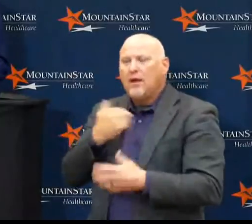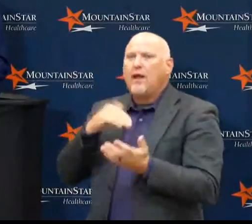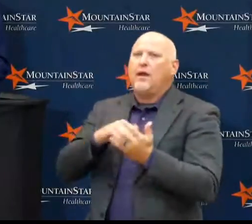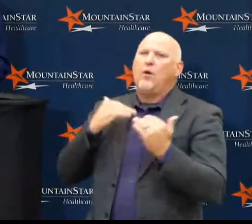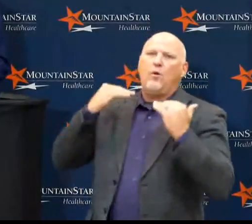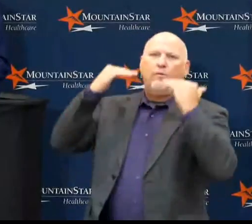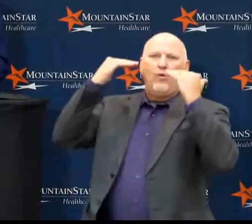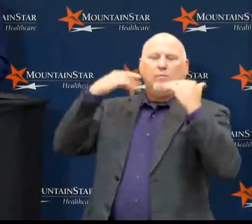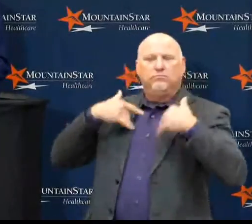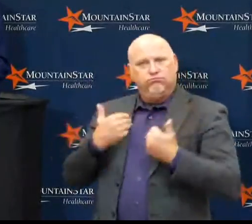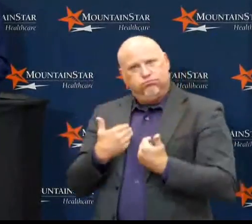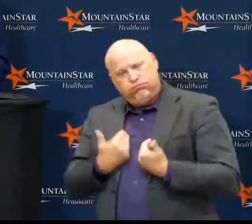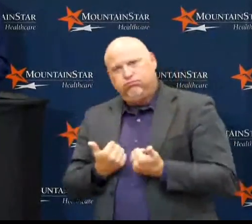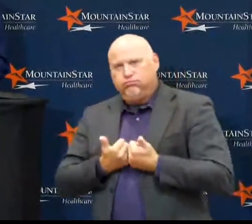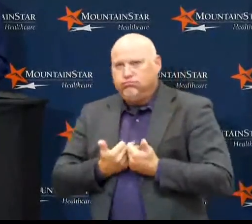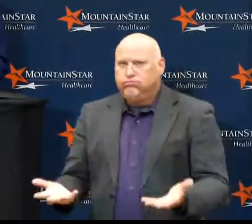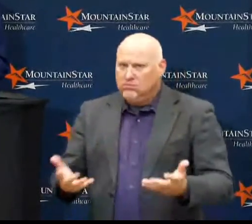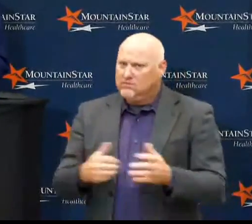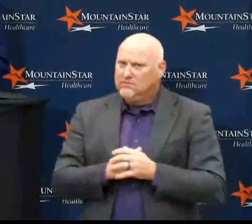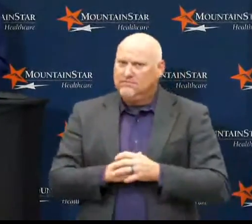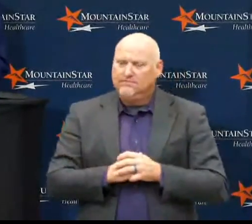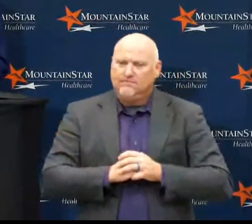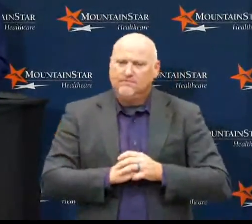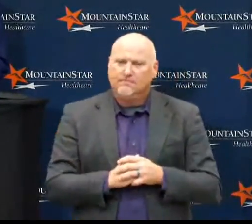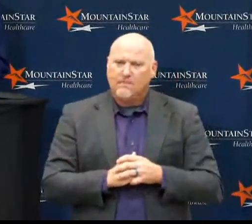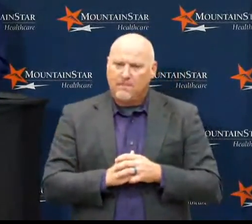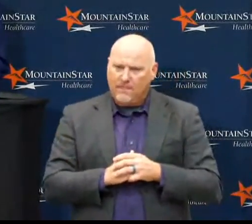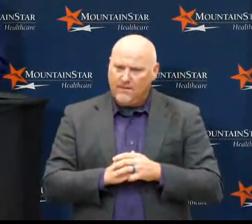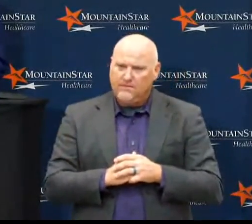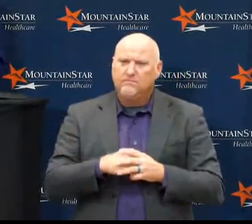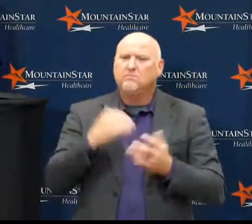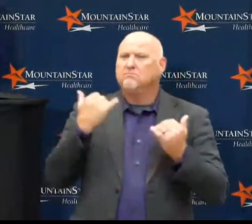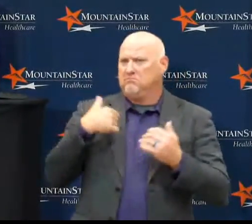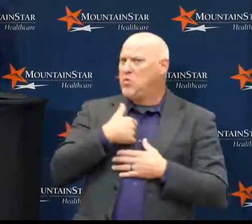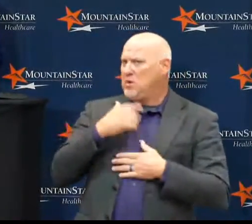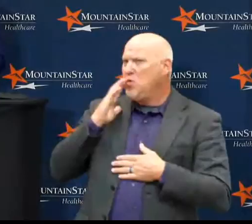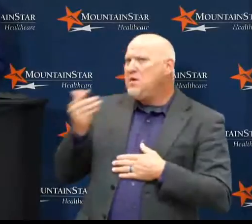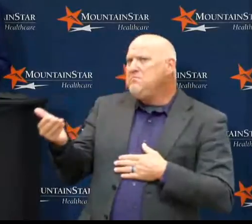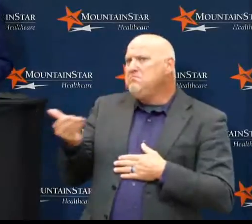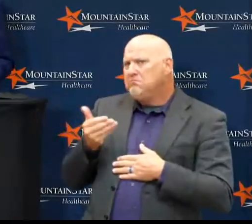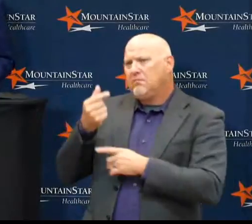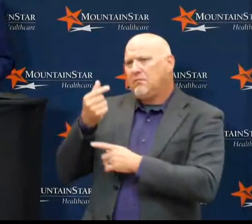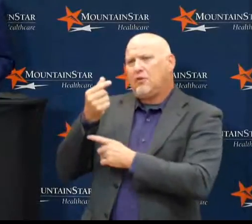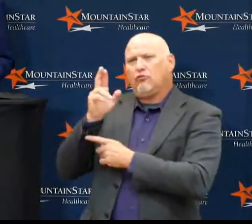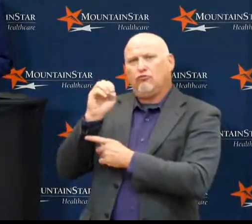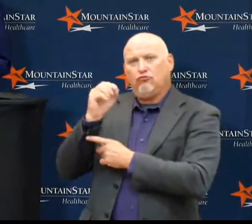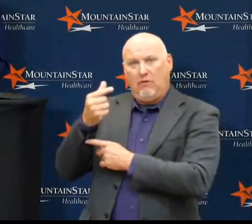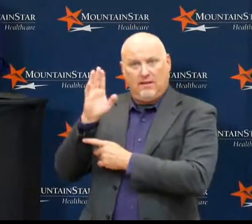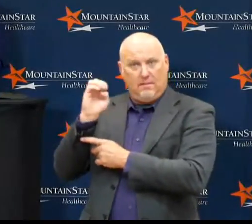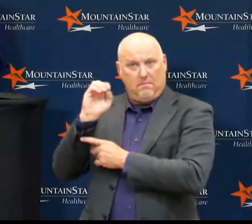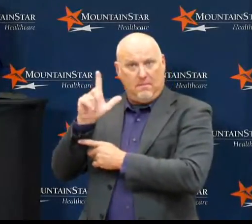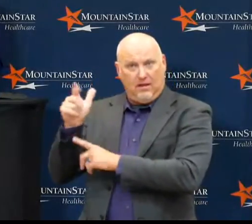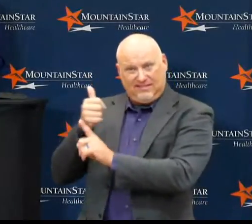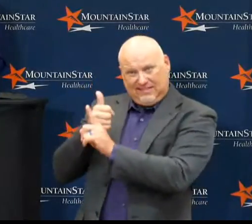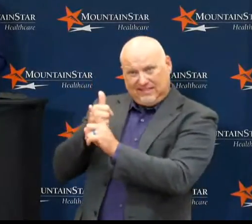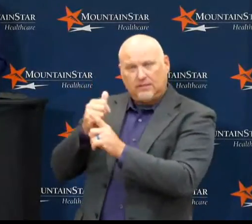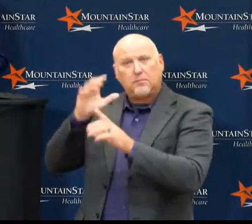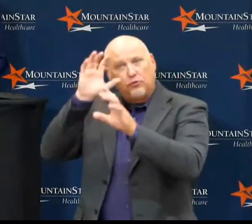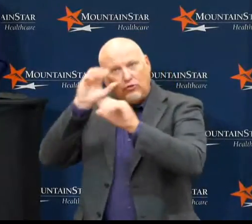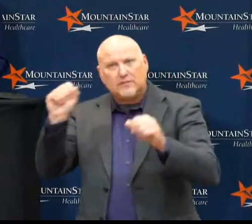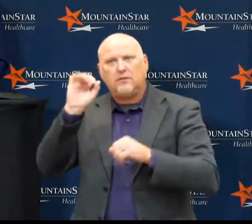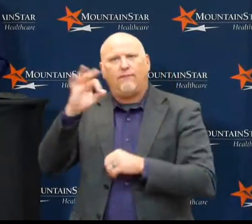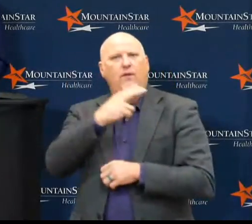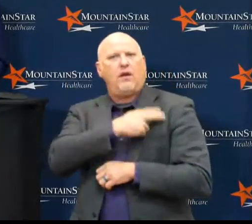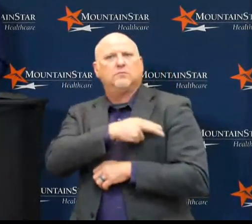the Hospital Association, in a moment. But I want to tell you this. So today, there are